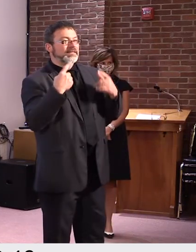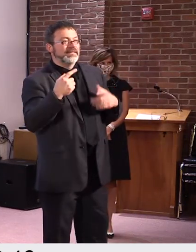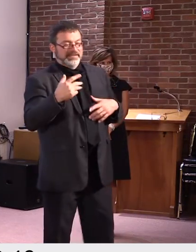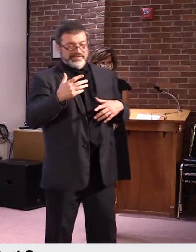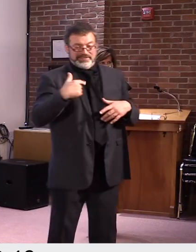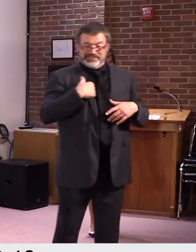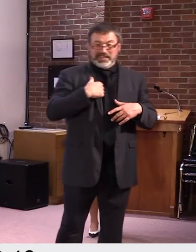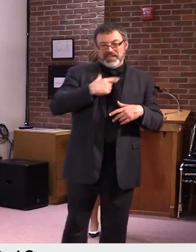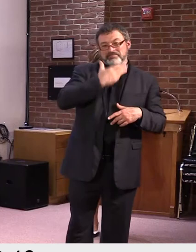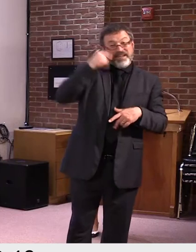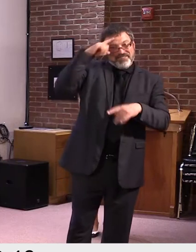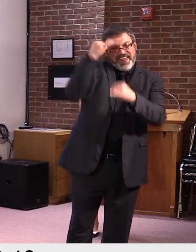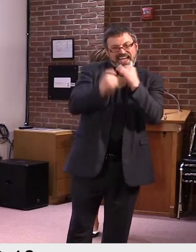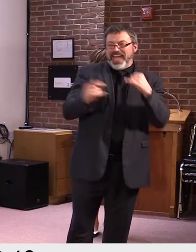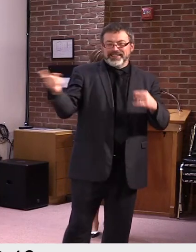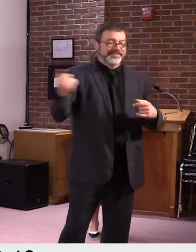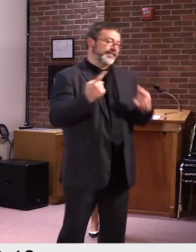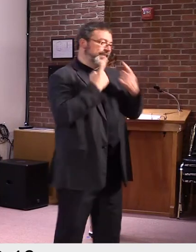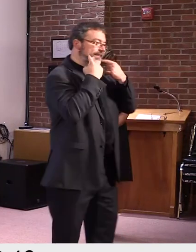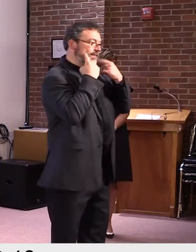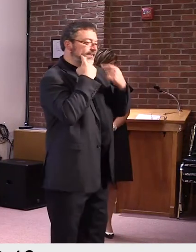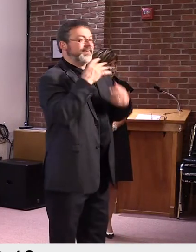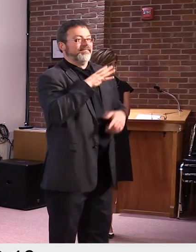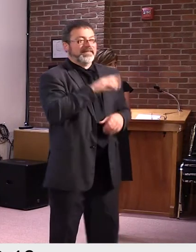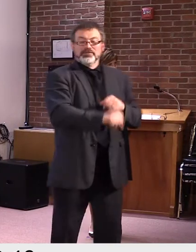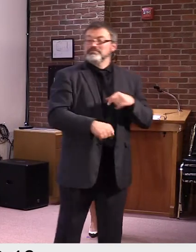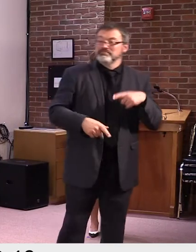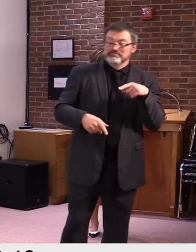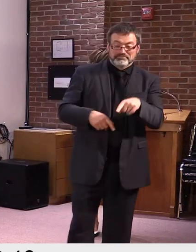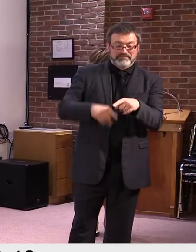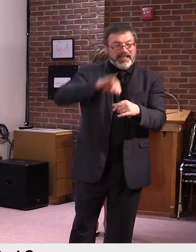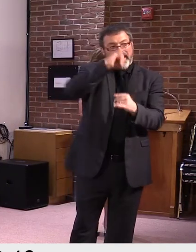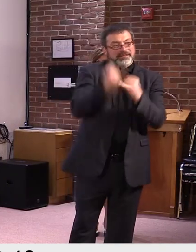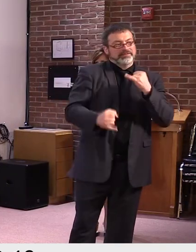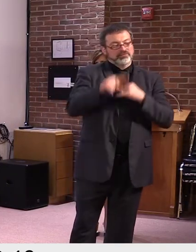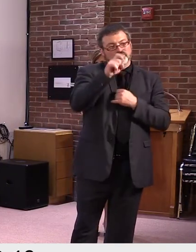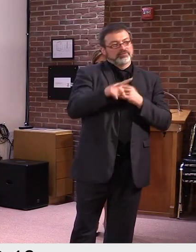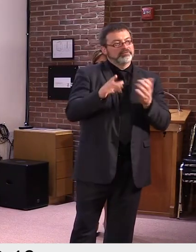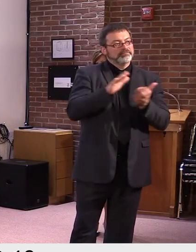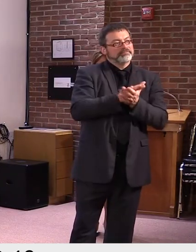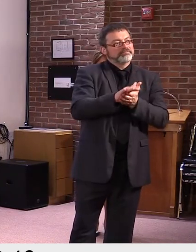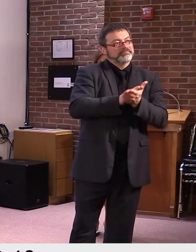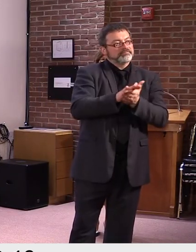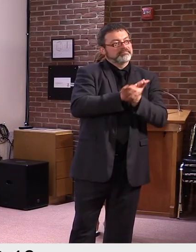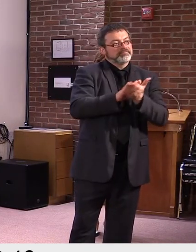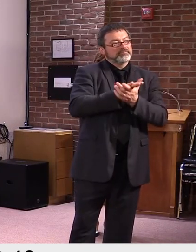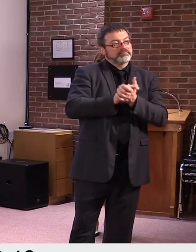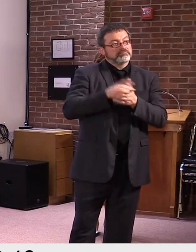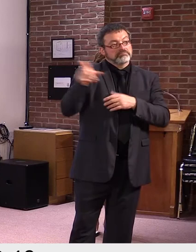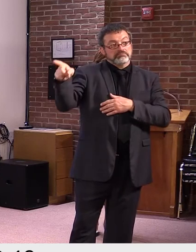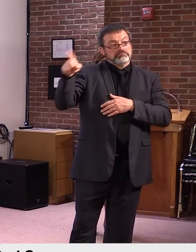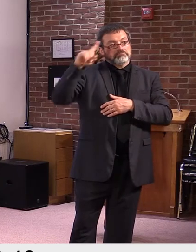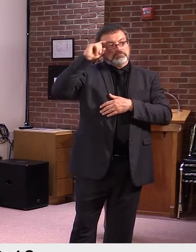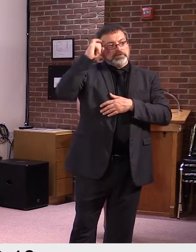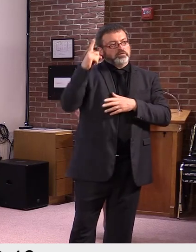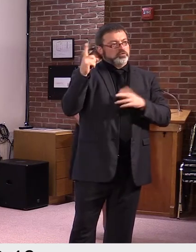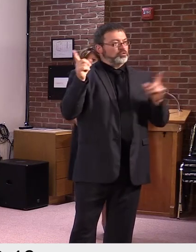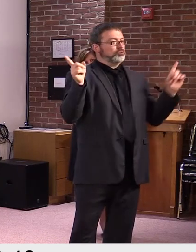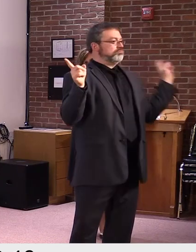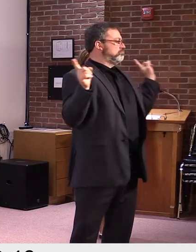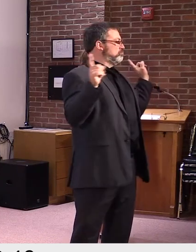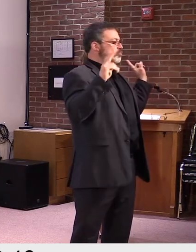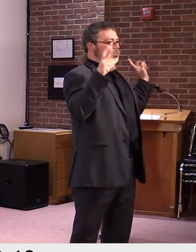I had a question, Governor, for you, but perhaps if Secretary Curley wanted to weigh in, that might be fine. It's about the way that